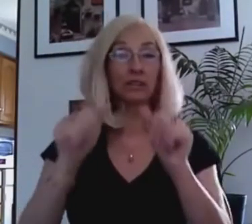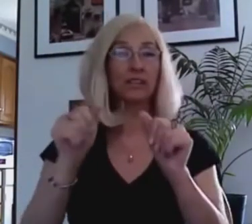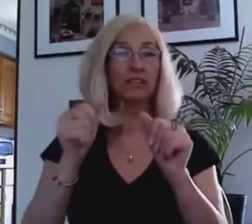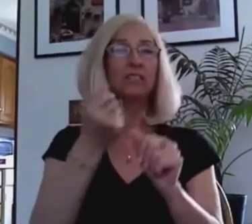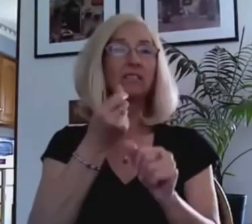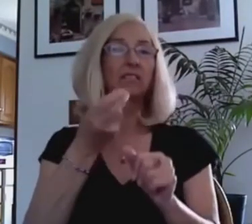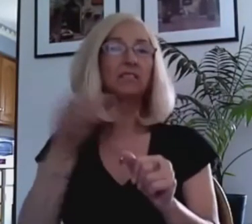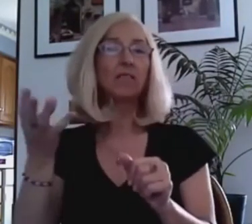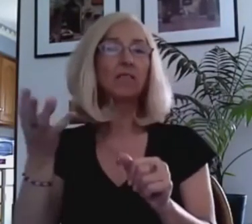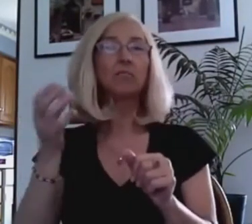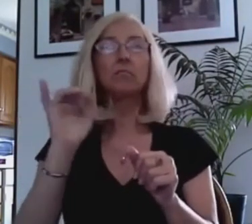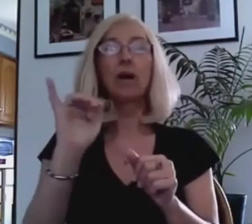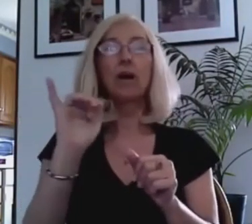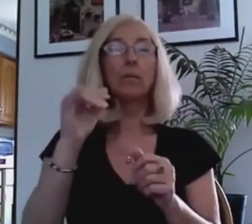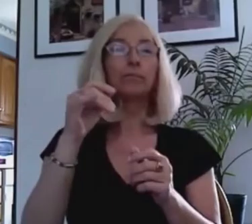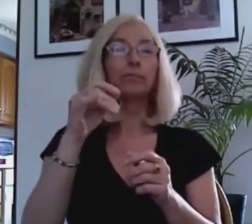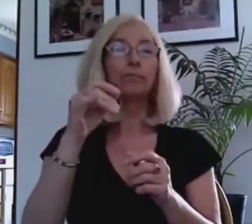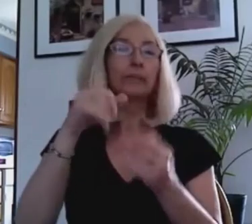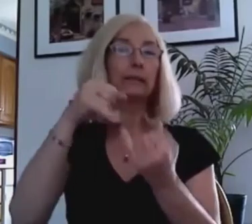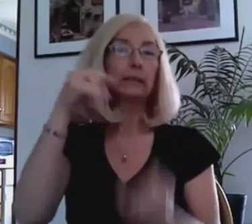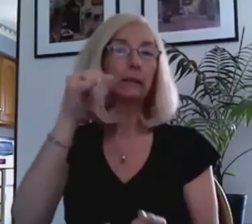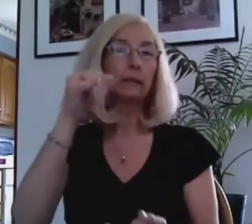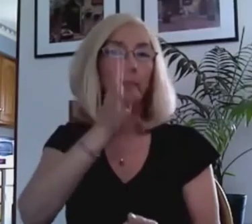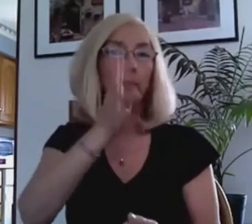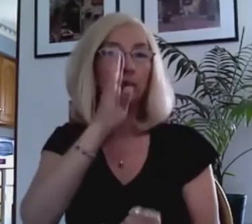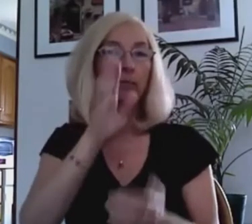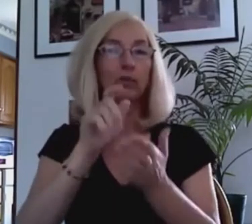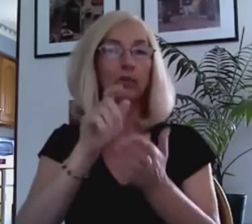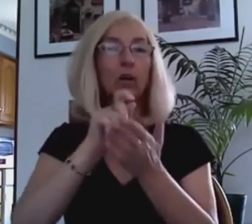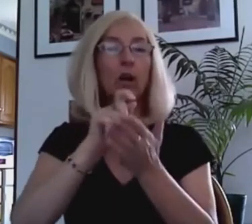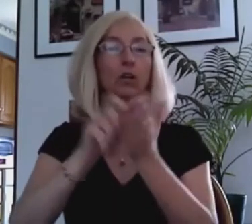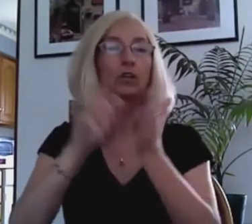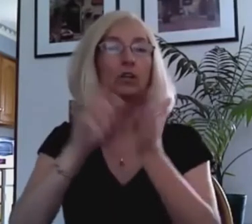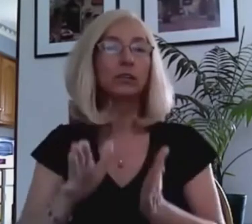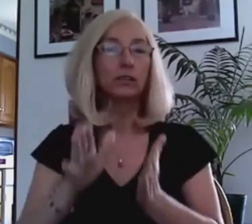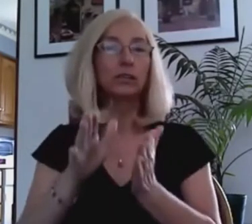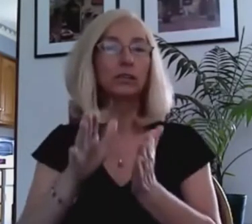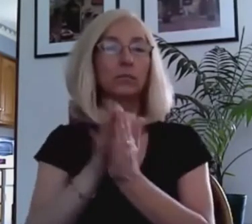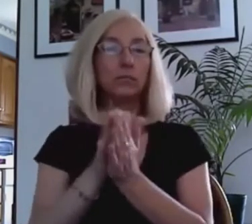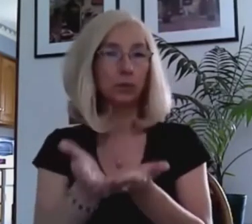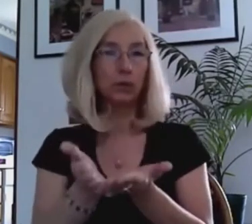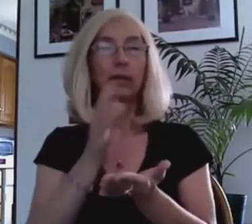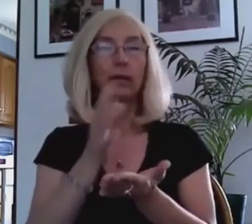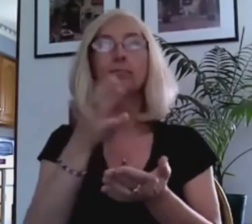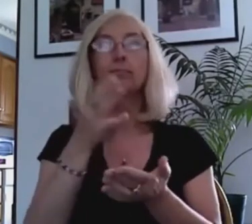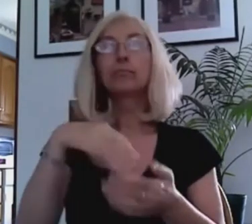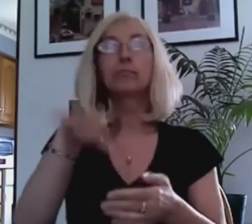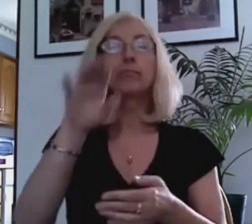And I hope that we can just become friends and you can find support in that. I'm also going to post